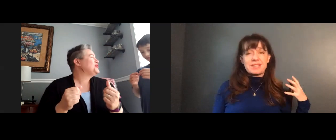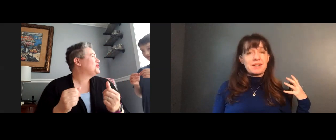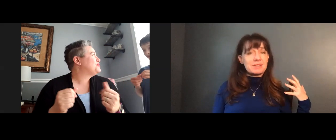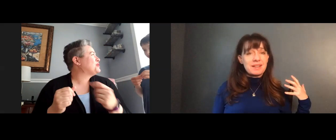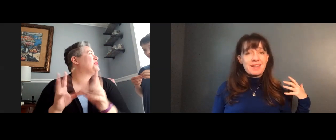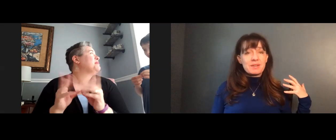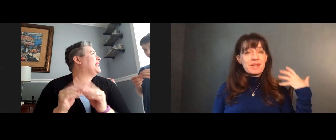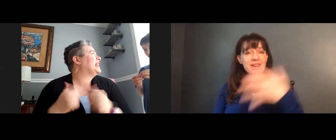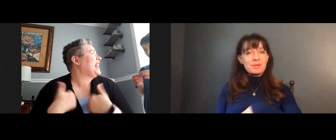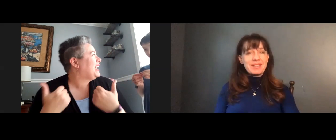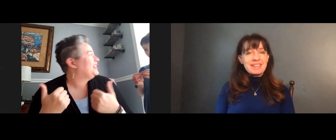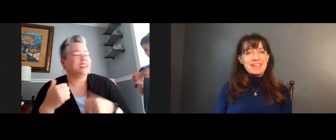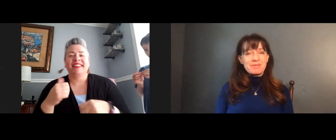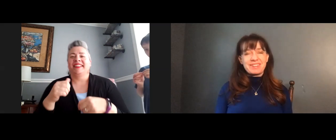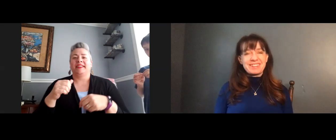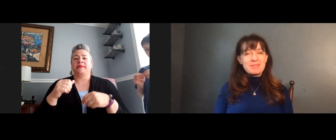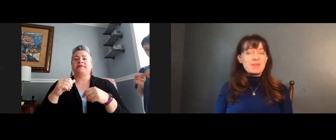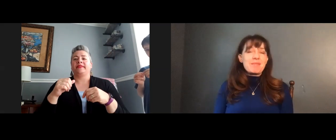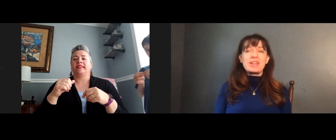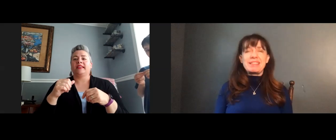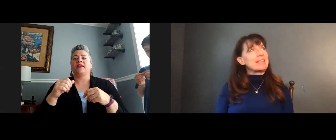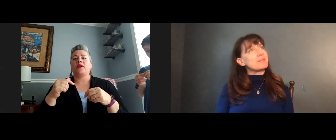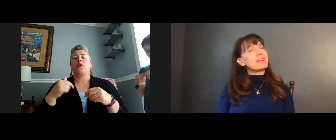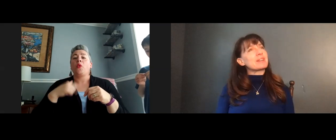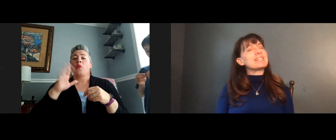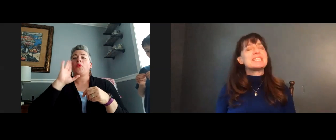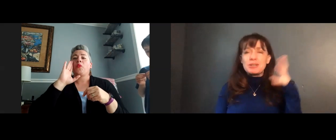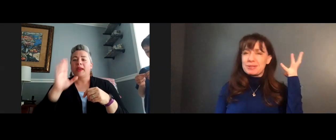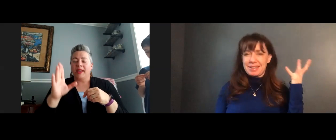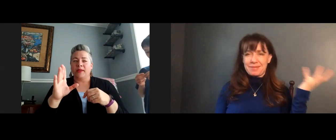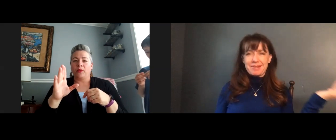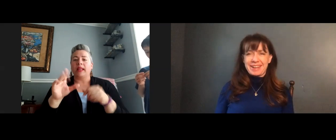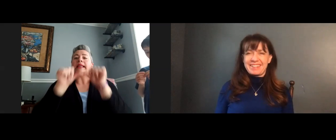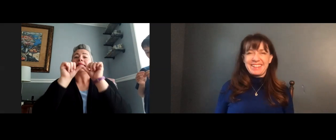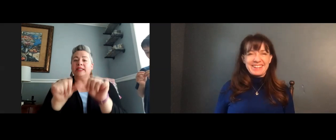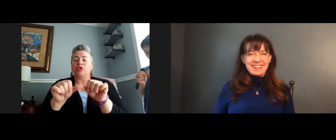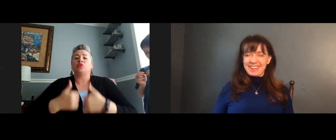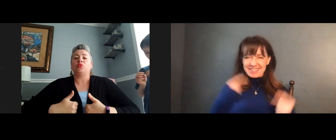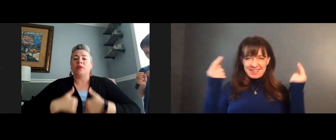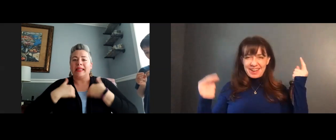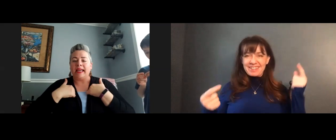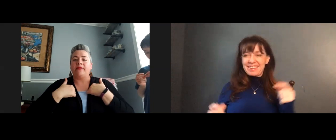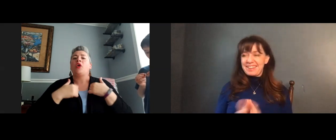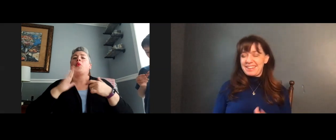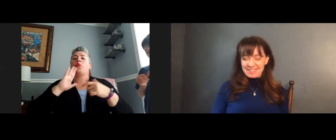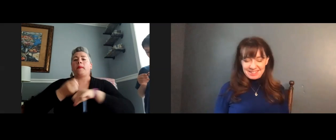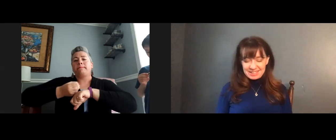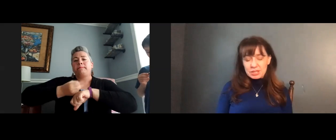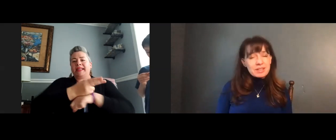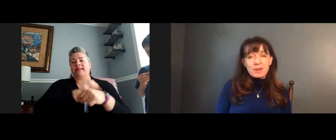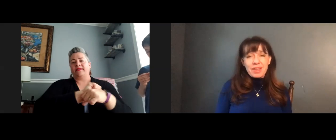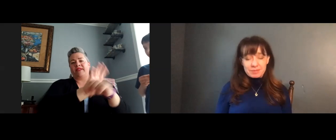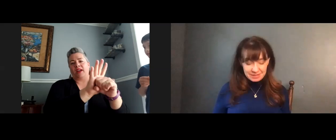we still we got to relieve really we got to continue to live there we go it'll come up uh